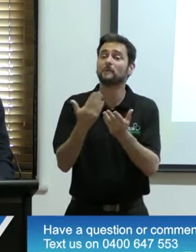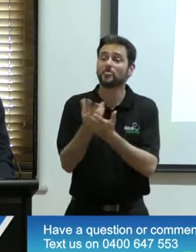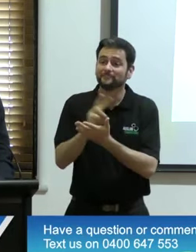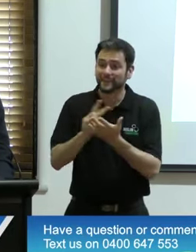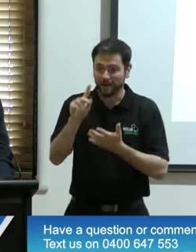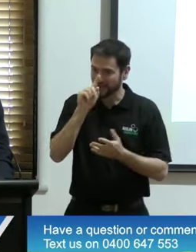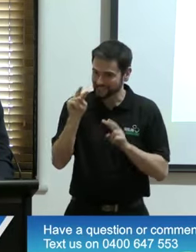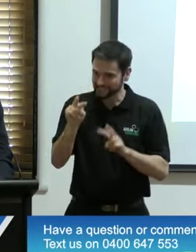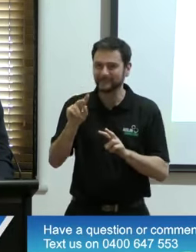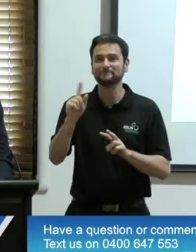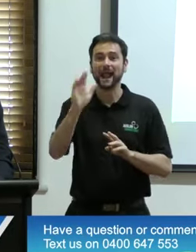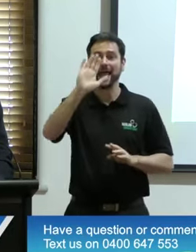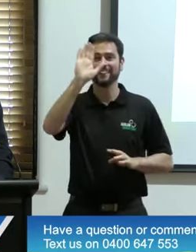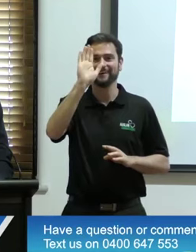hello.